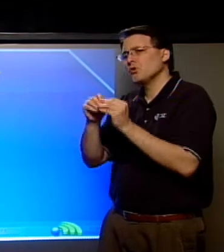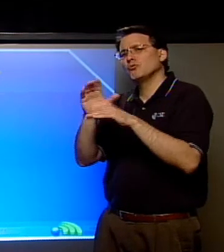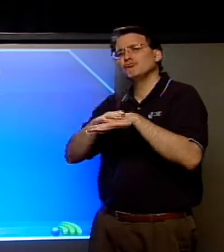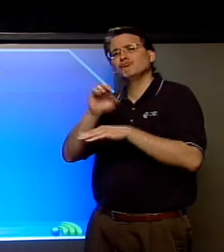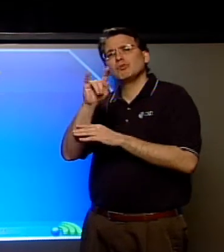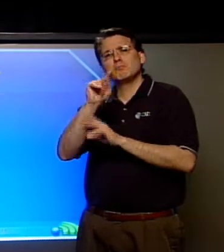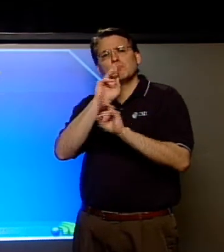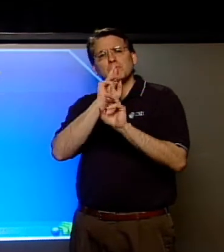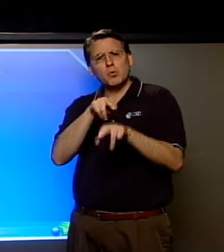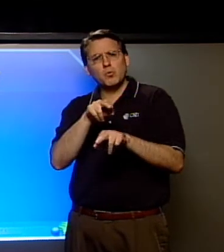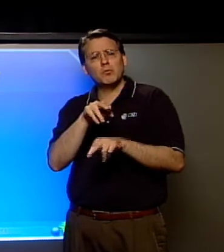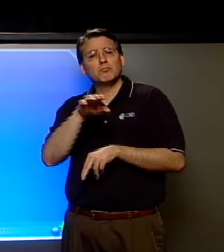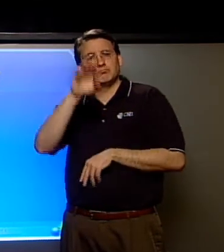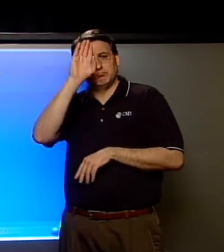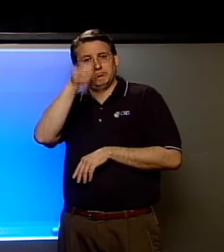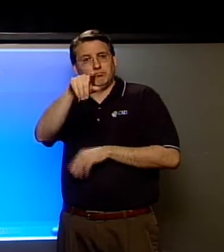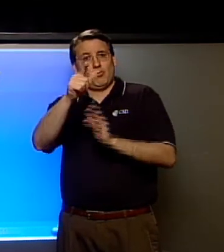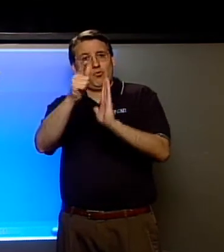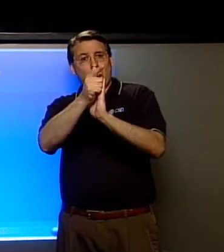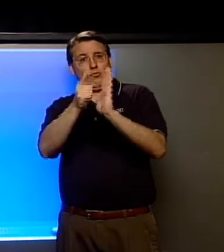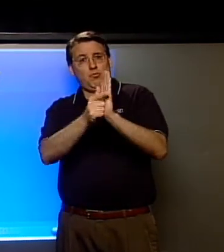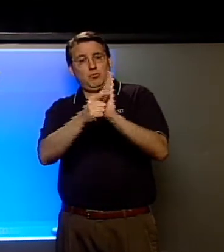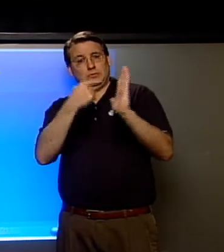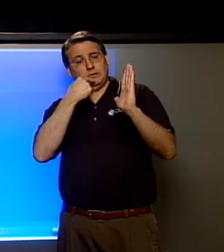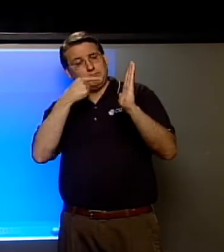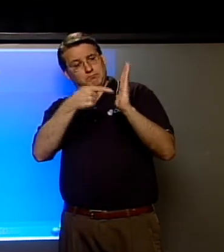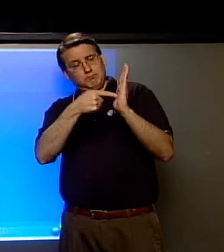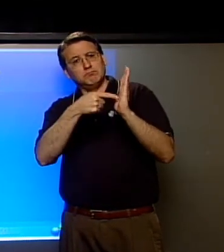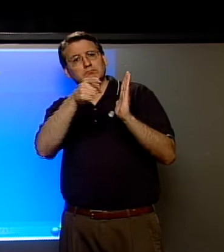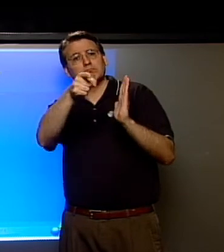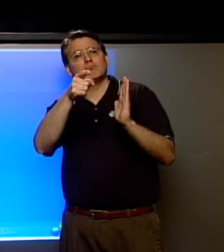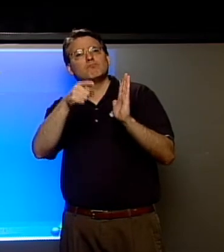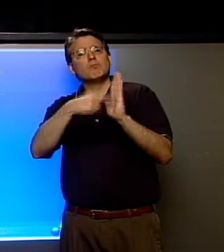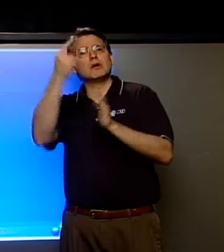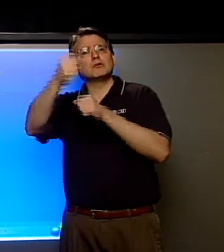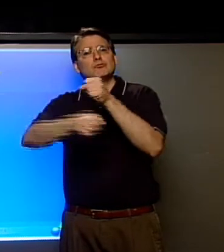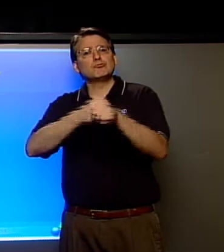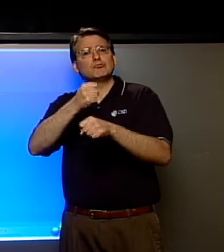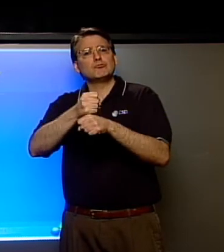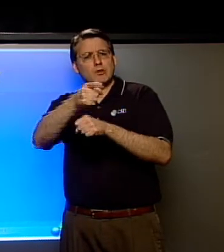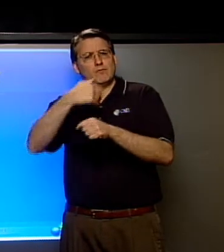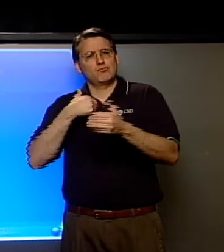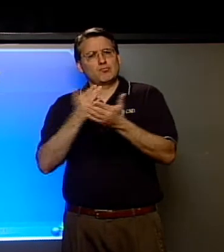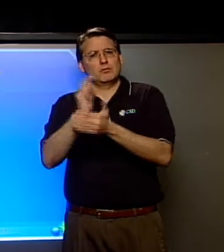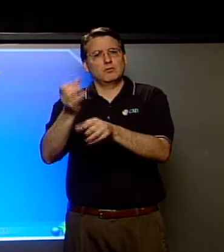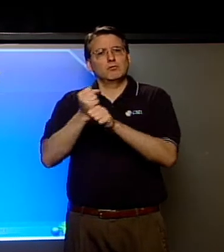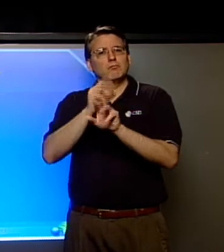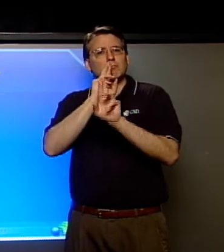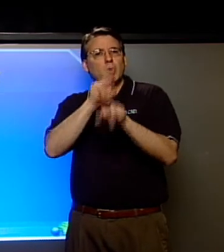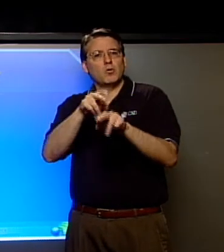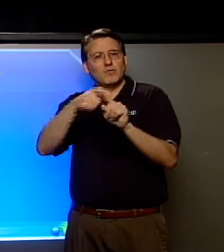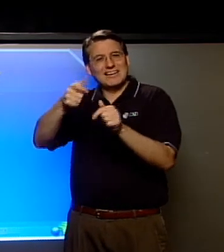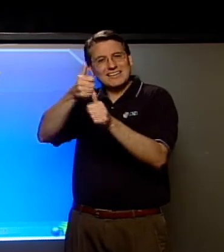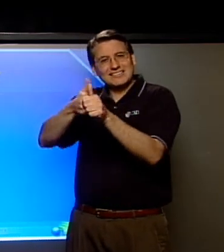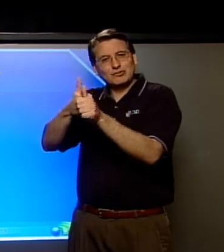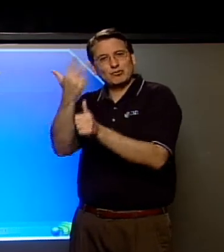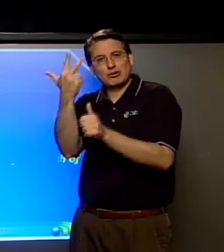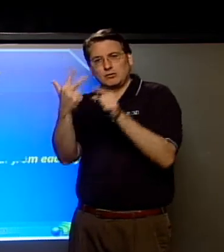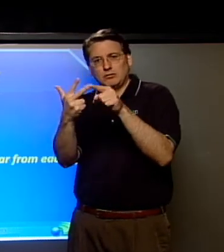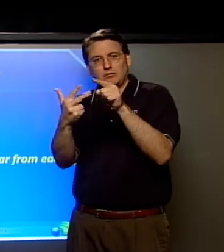fix damages done by identity theft should someone steal your identity. Now, there's a law saying that you can get a free credit